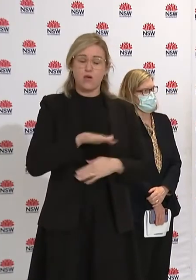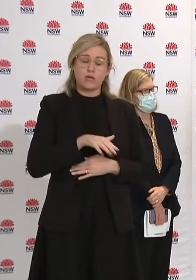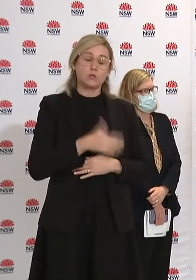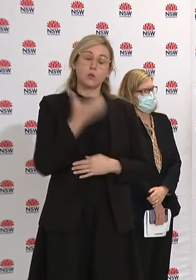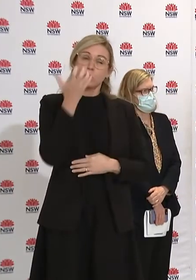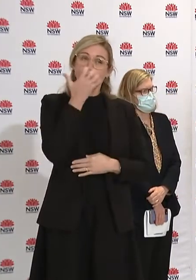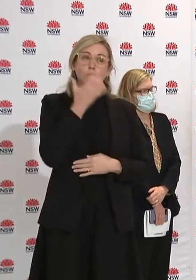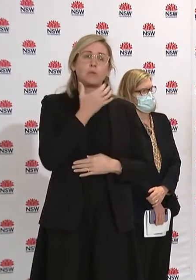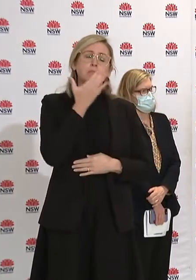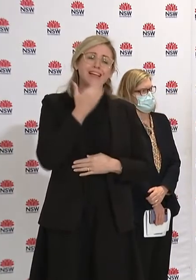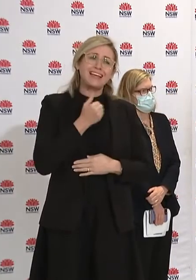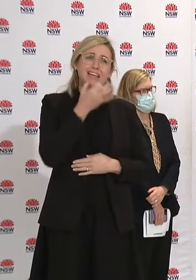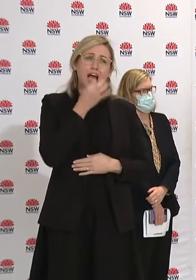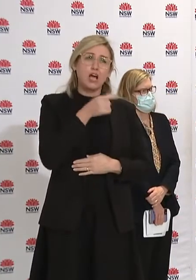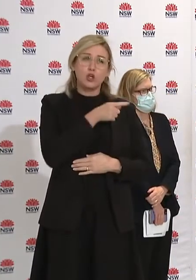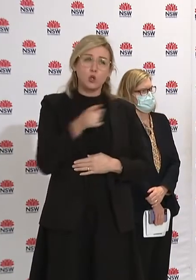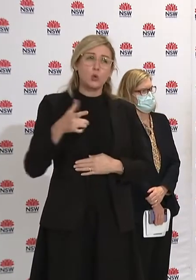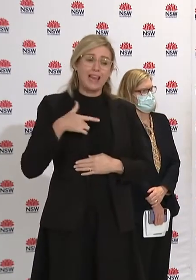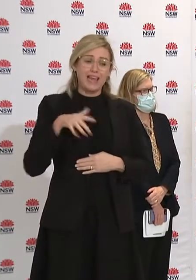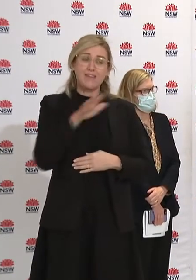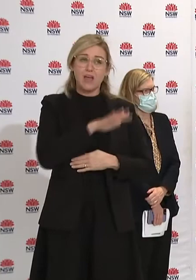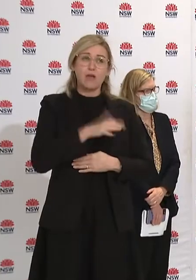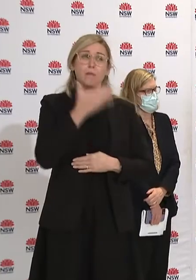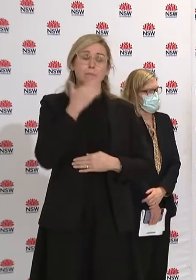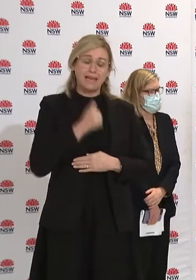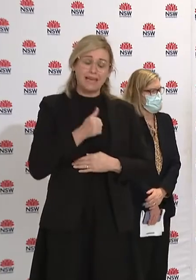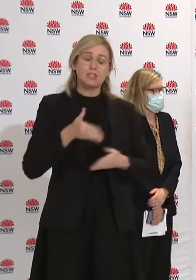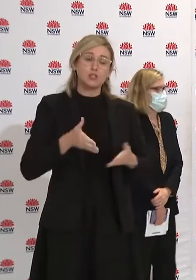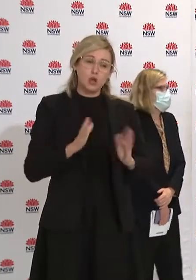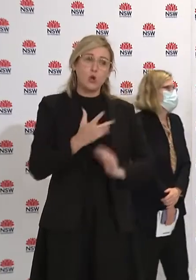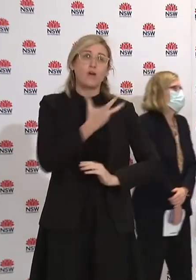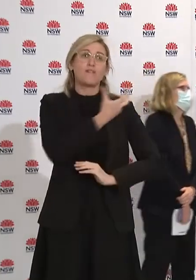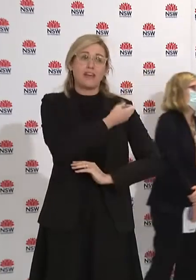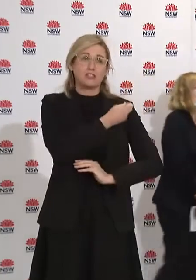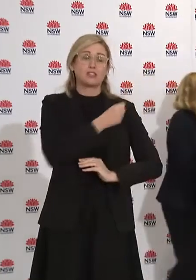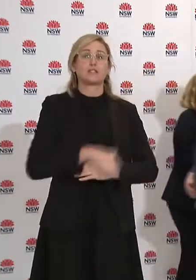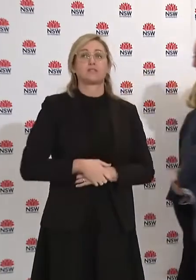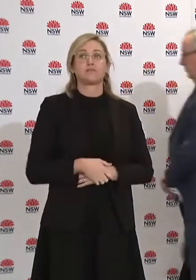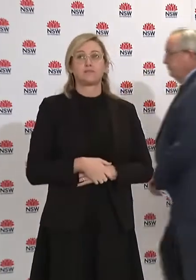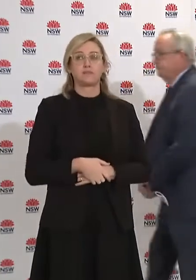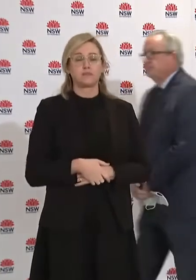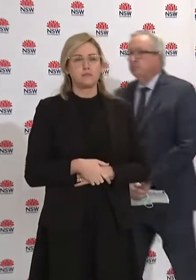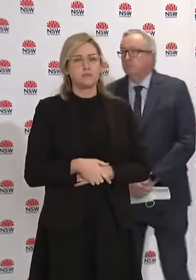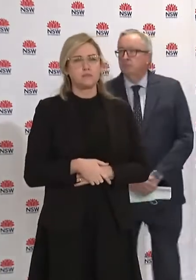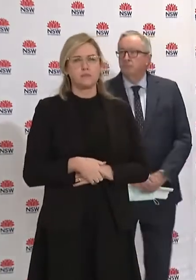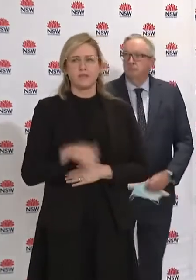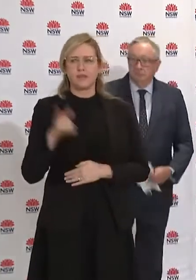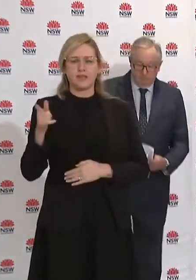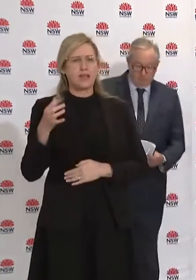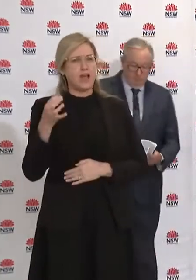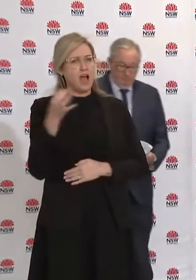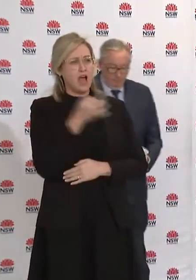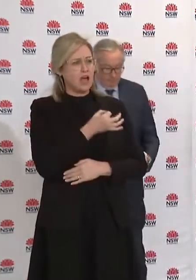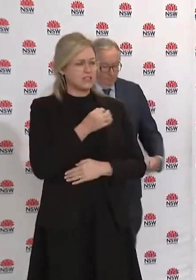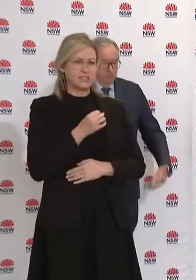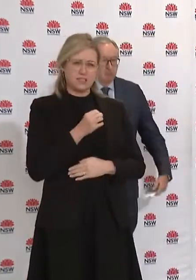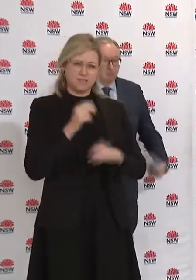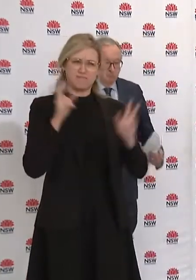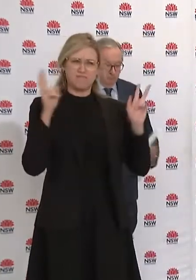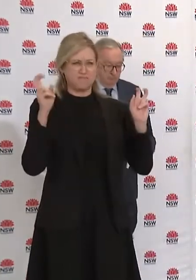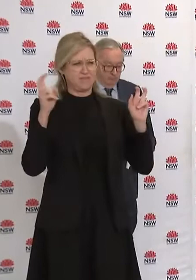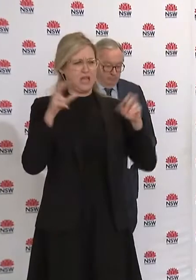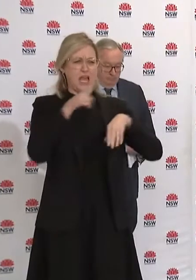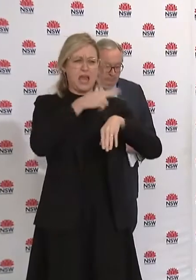and have the vaccine. Premier, what is a national emergency? What is a national emergency? What does it trigger?